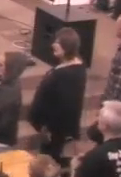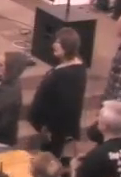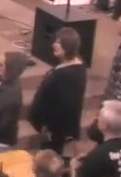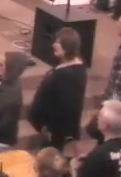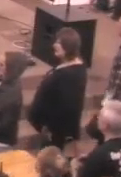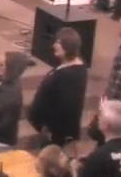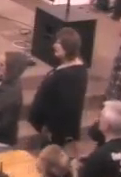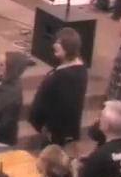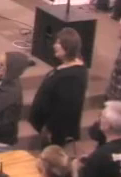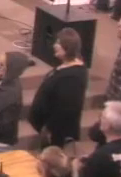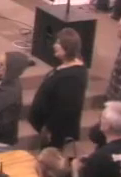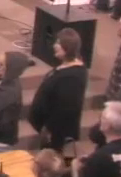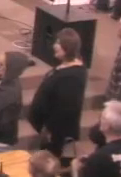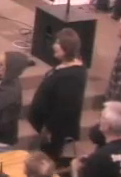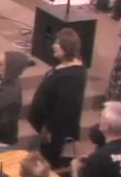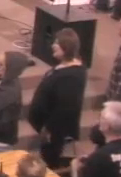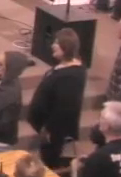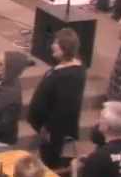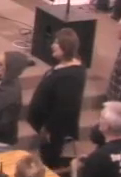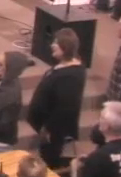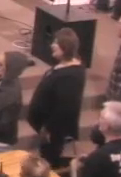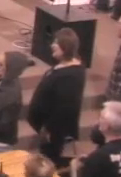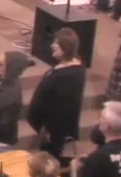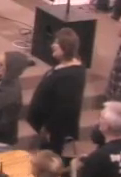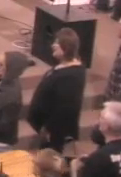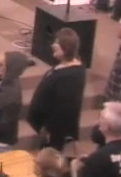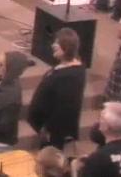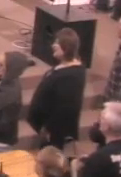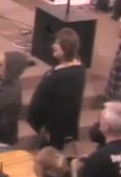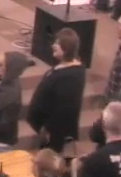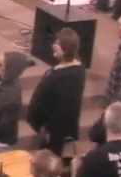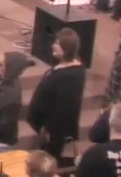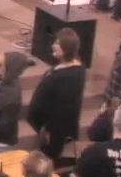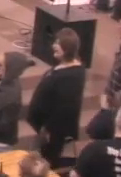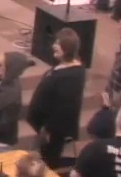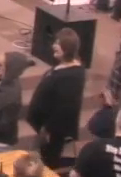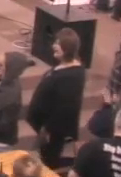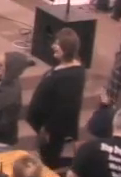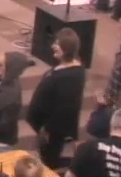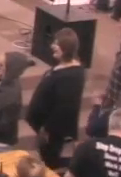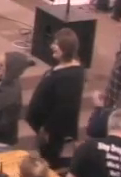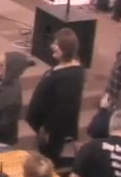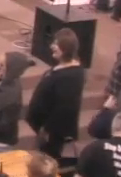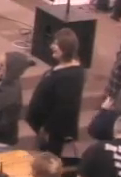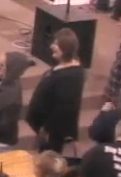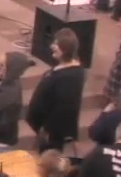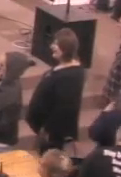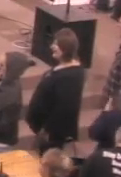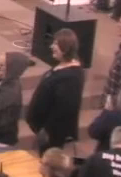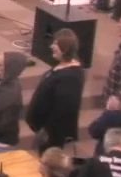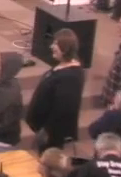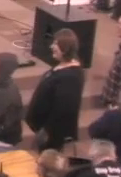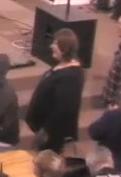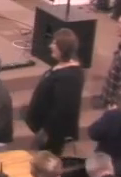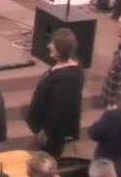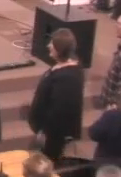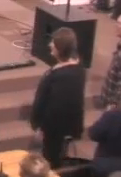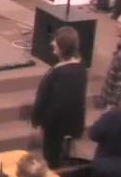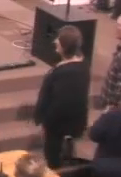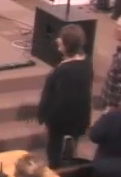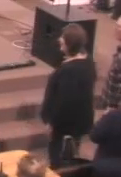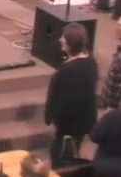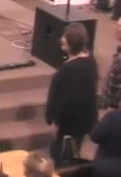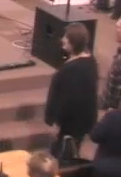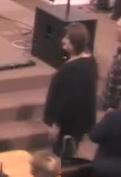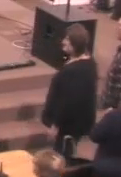nations prove the glories of his righteousness and wonders of